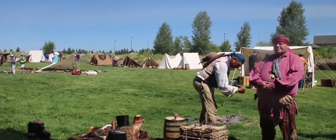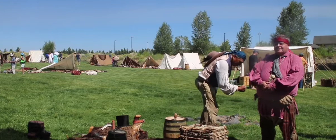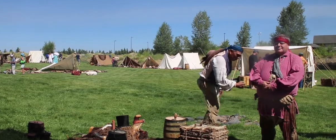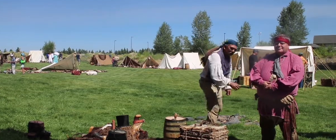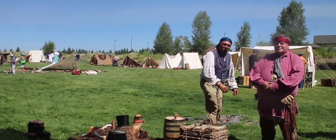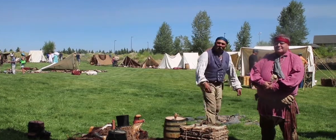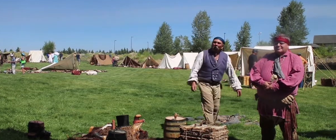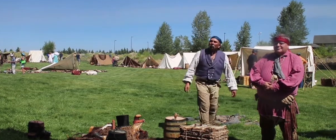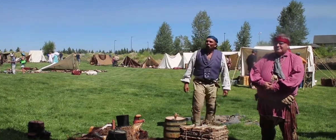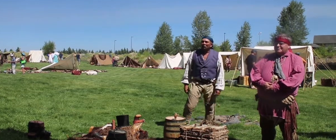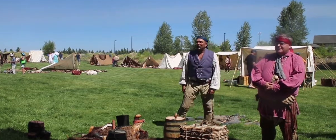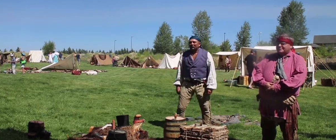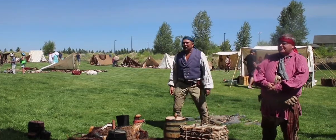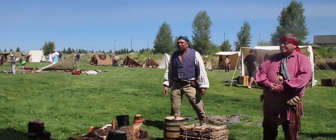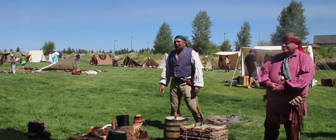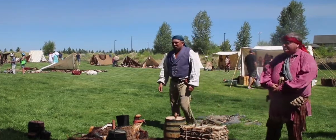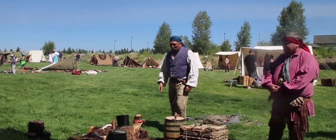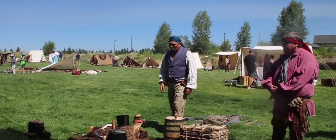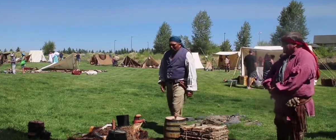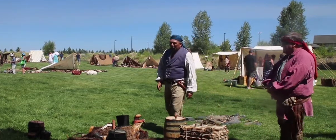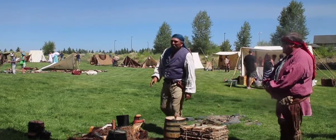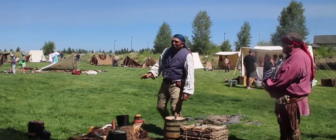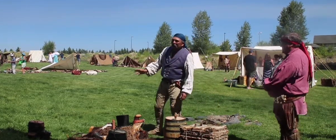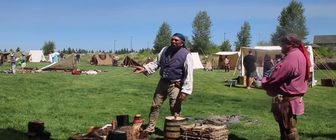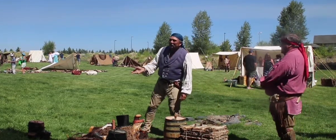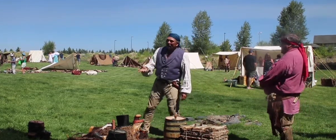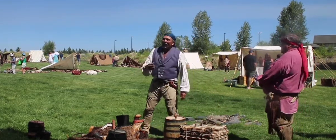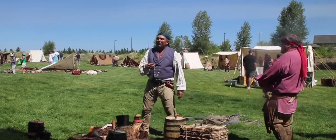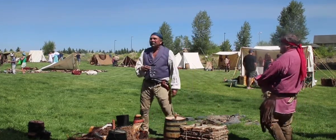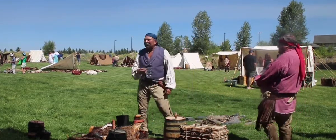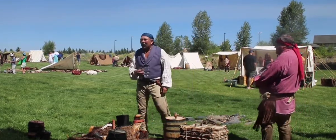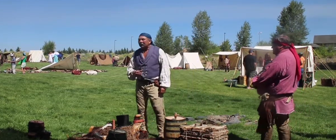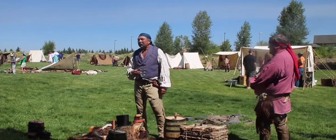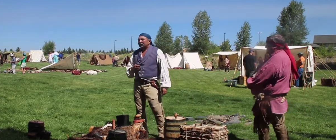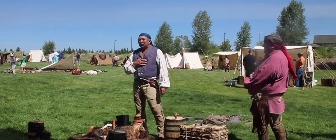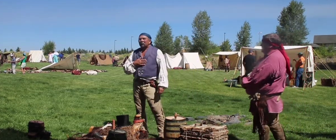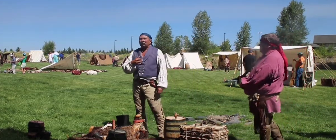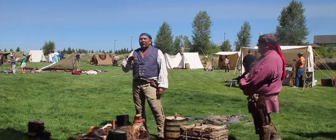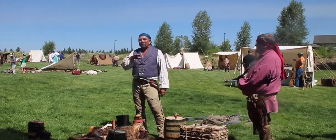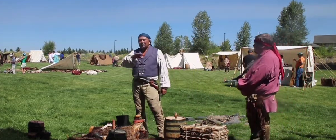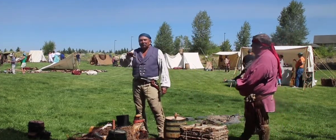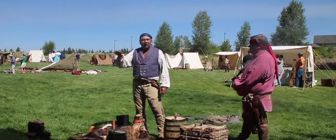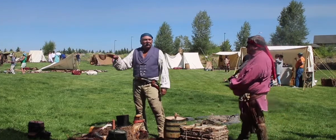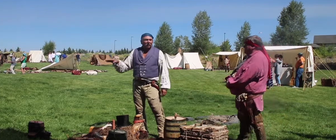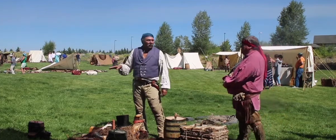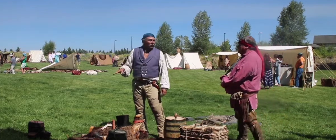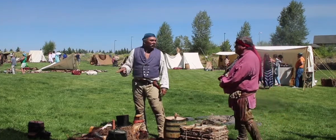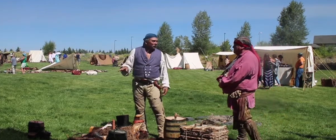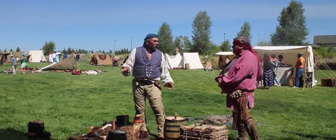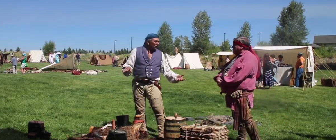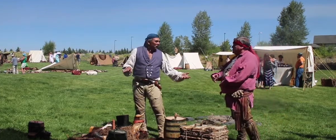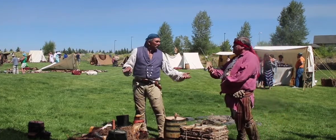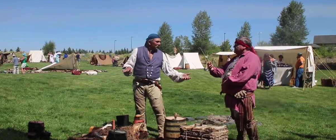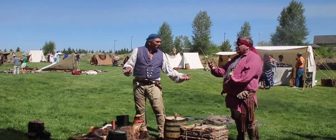Old woman. Old woman. So we're going to go through the signs, like, you know, basically right now I'm going to show you the, go ahead.